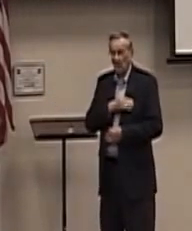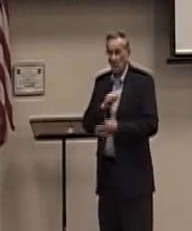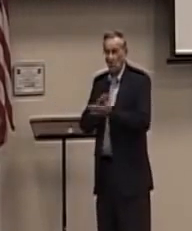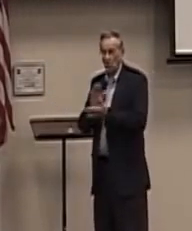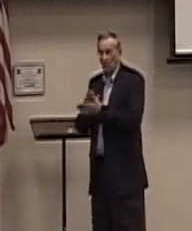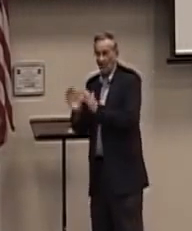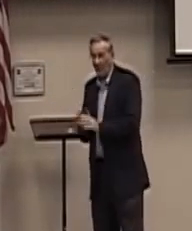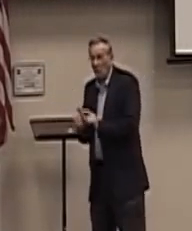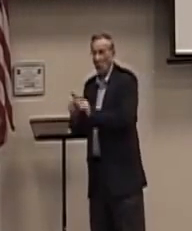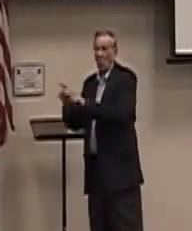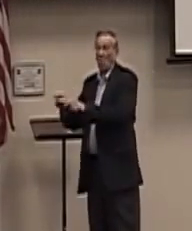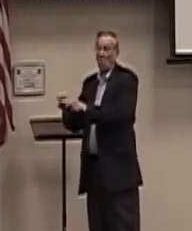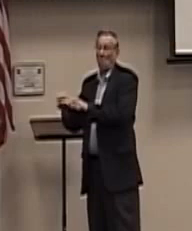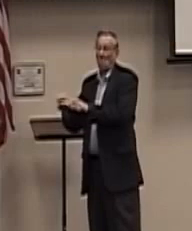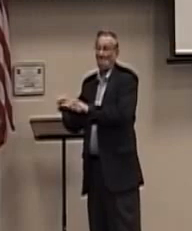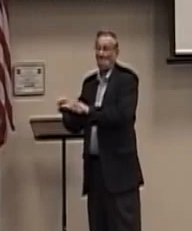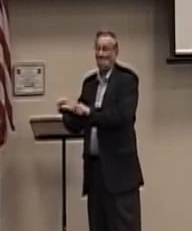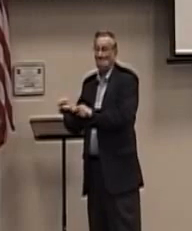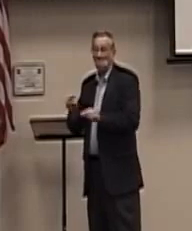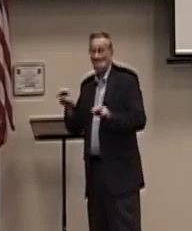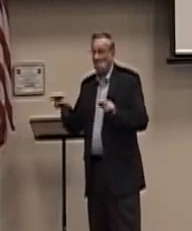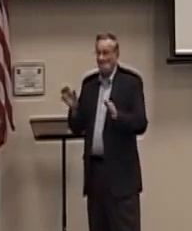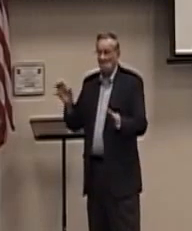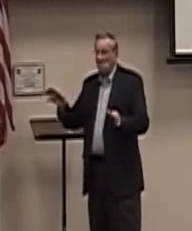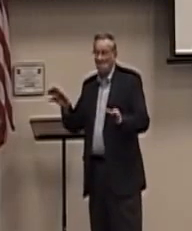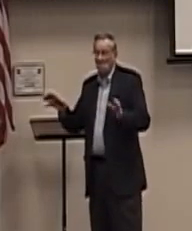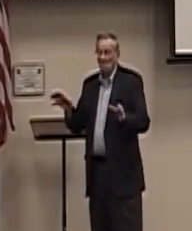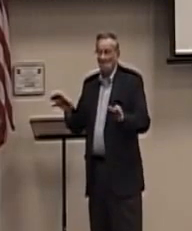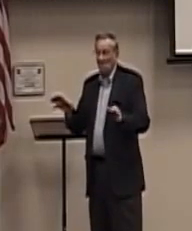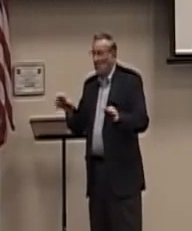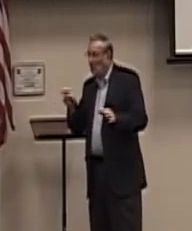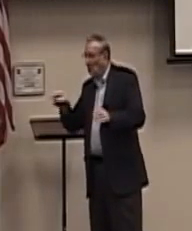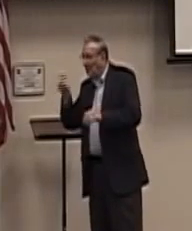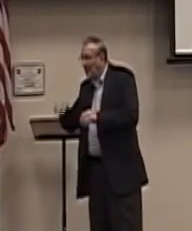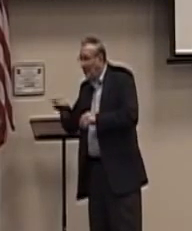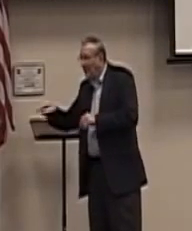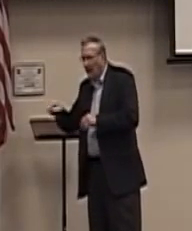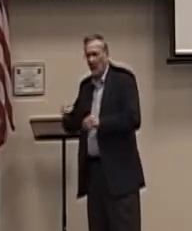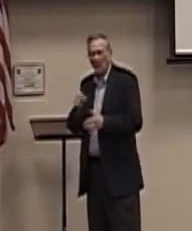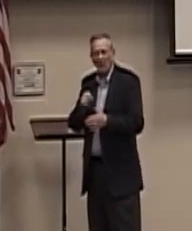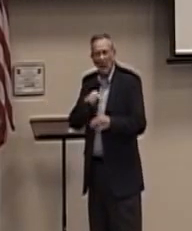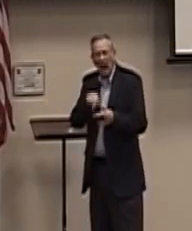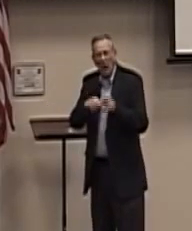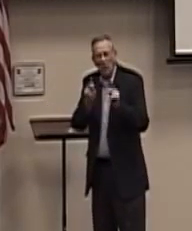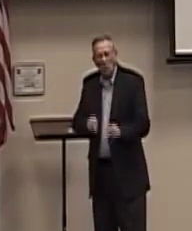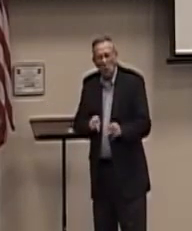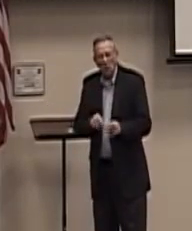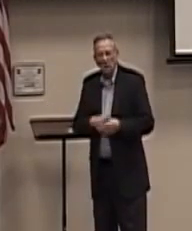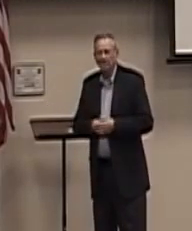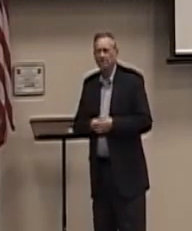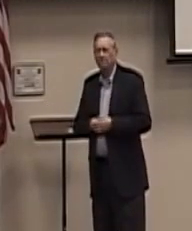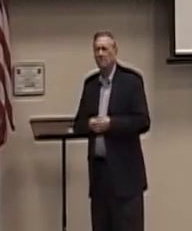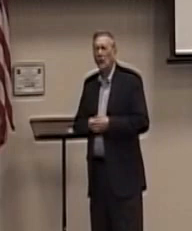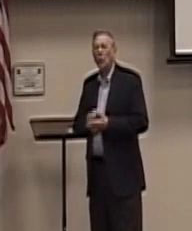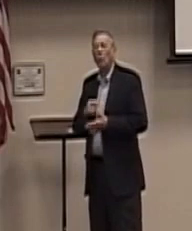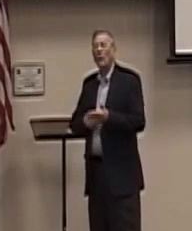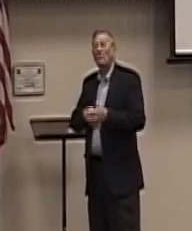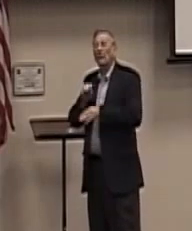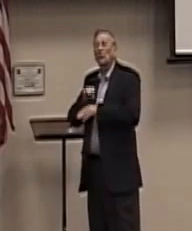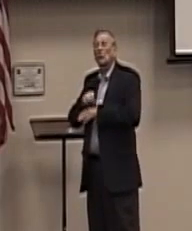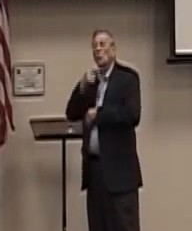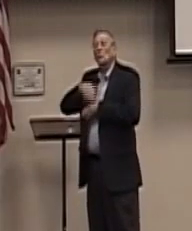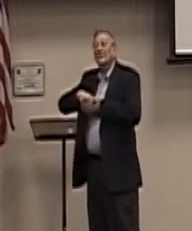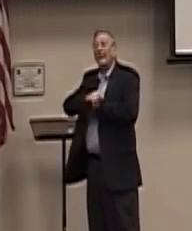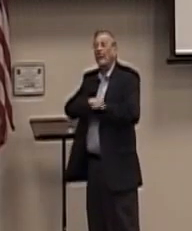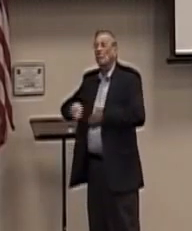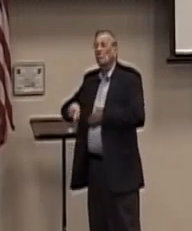preparing to go to the mission field. They're looking at mission care and missionary care. But what about the perspective of the churches that send them to the